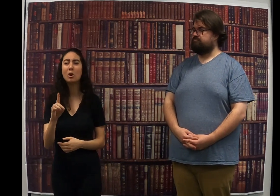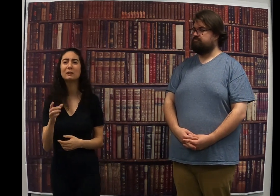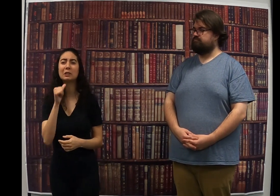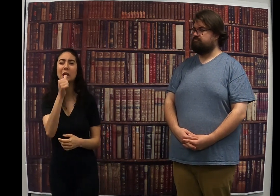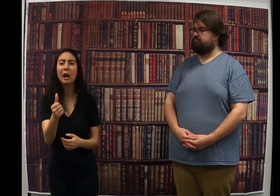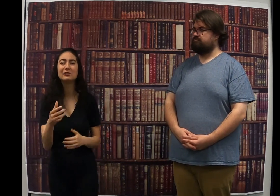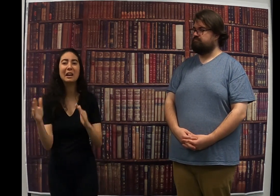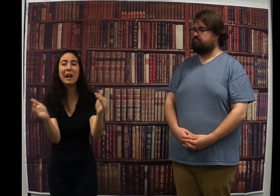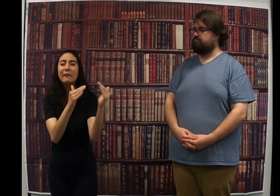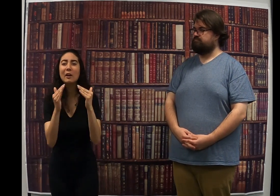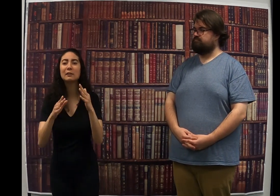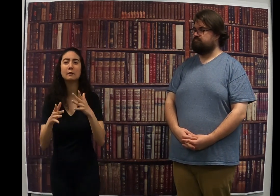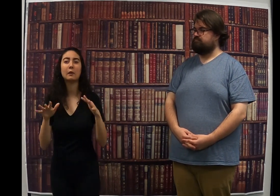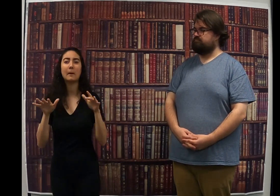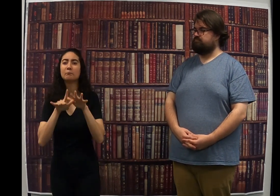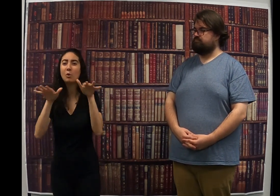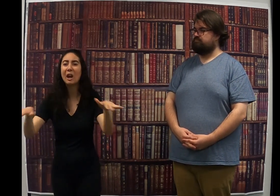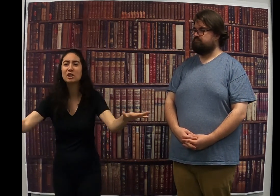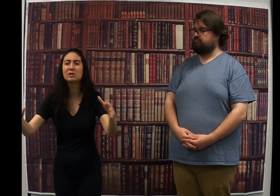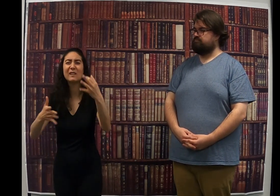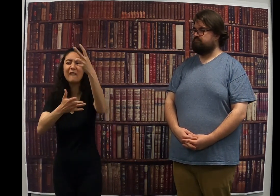falling from a tree.